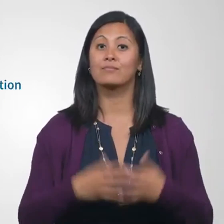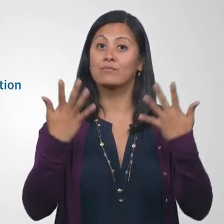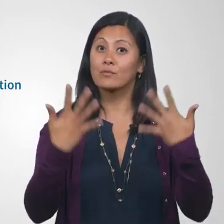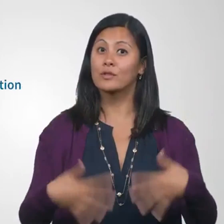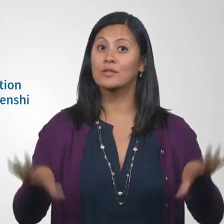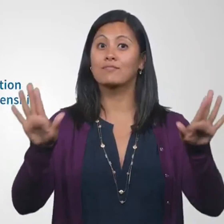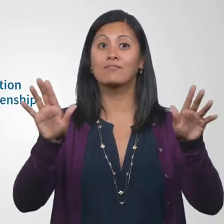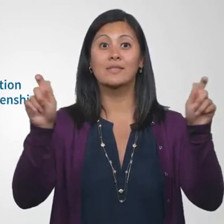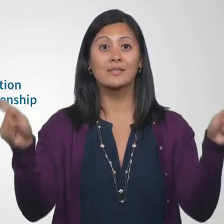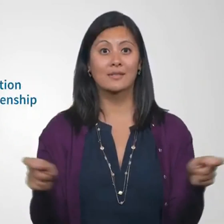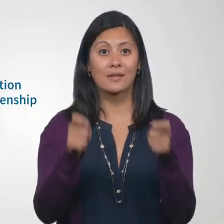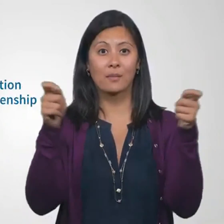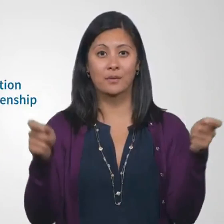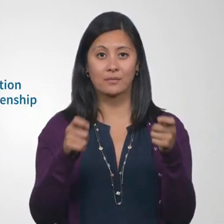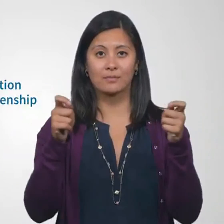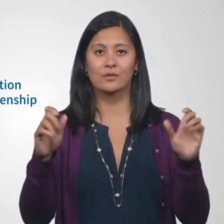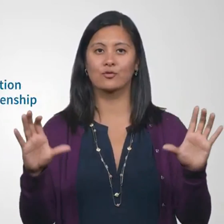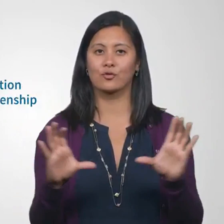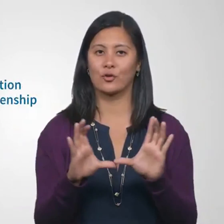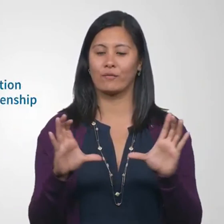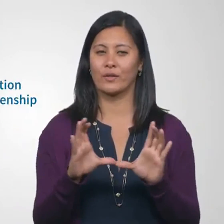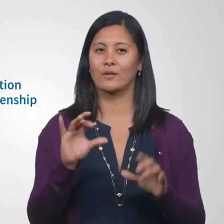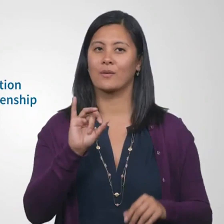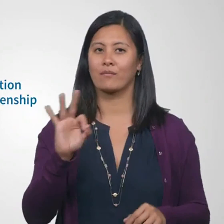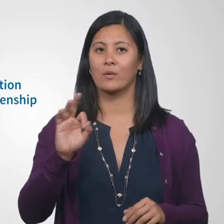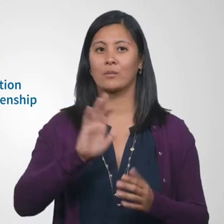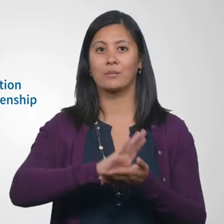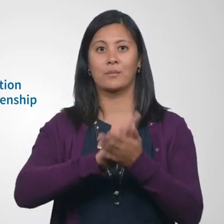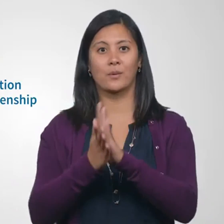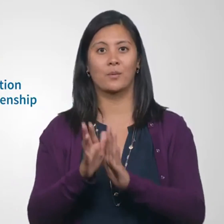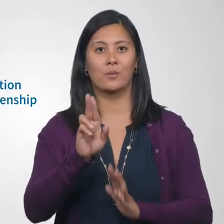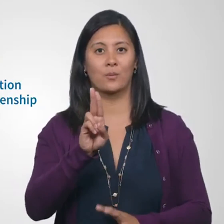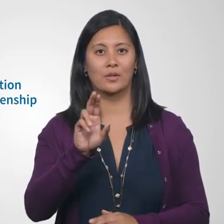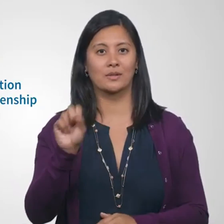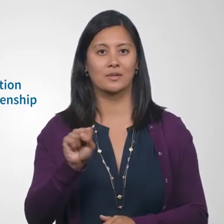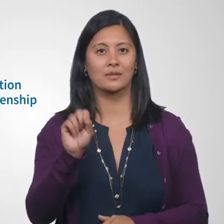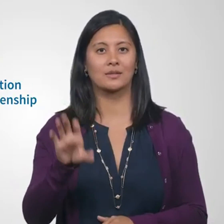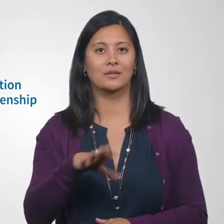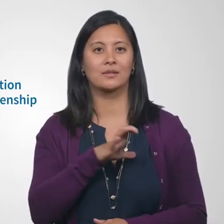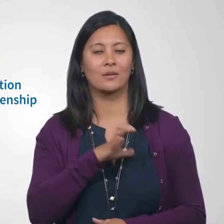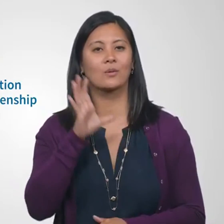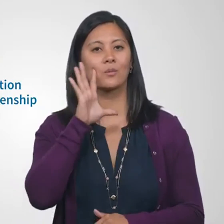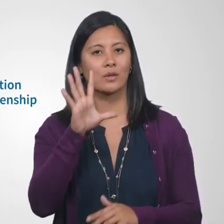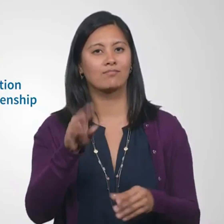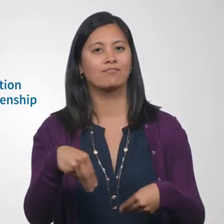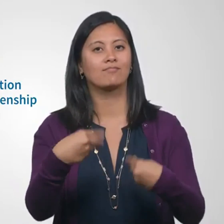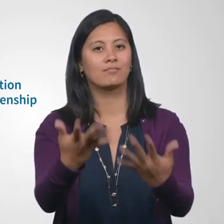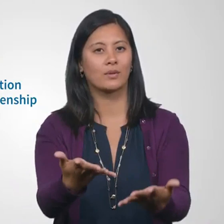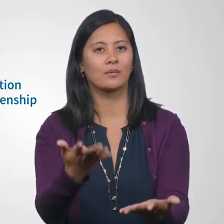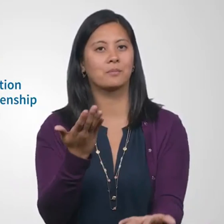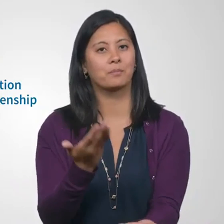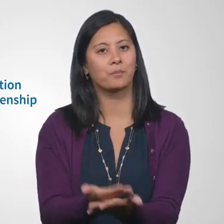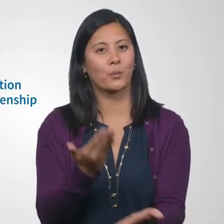At the end of the ceremony, certificates of naturalization are issued as proof of citizenship.